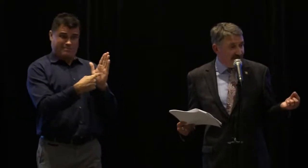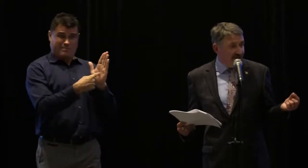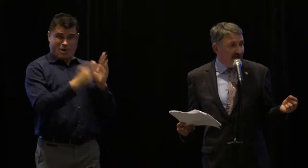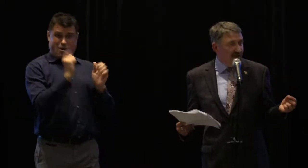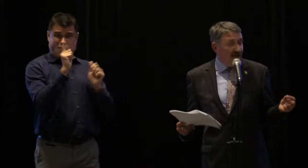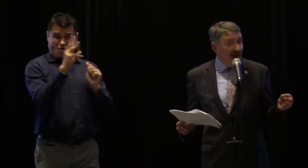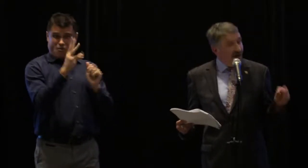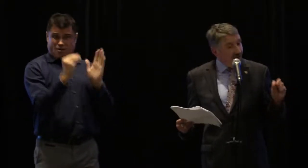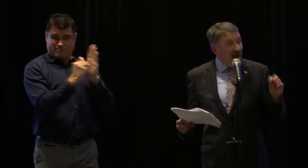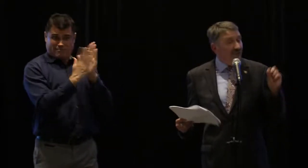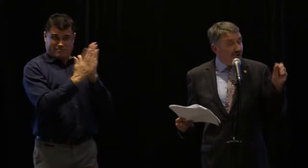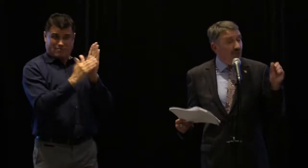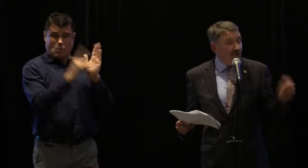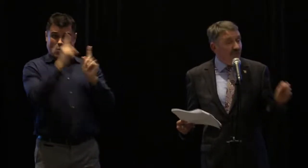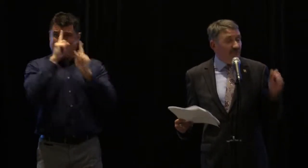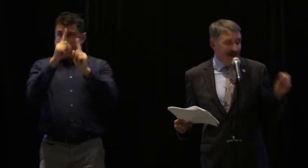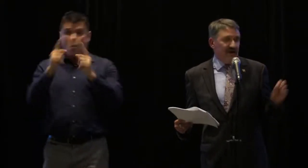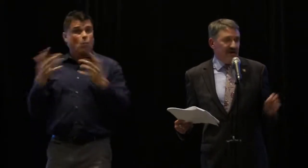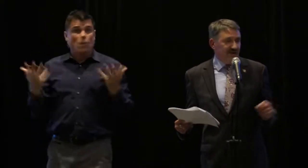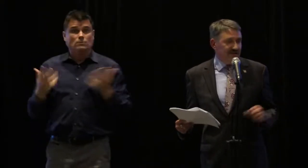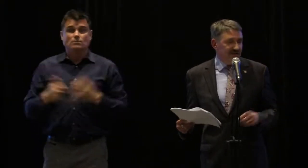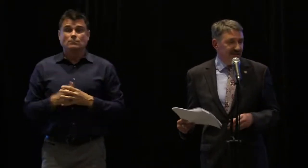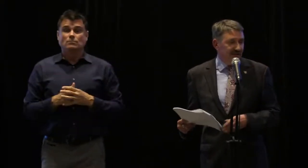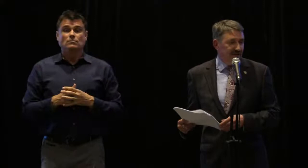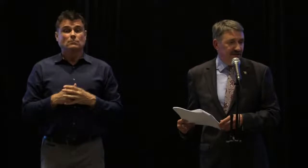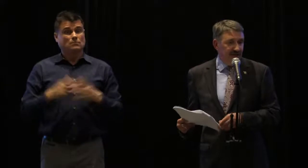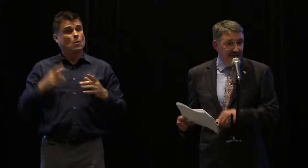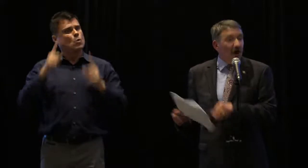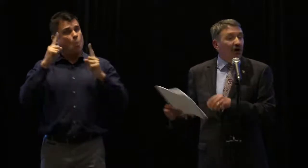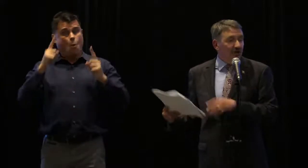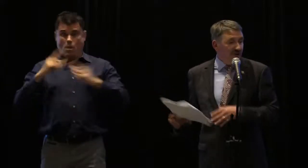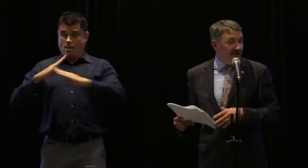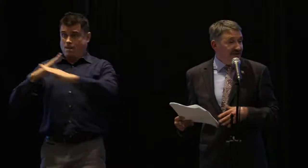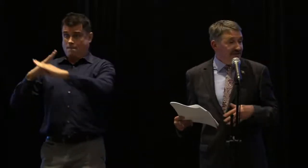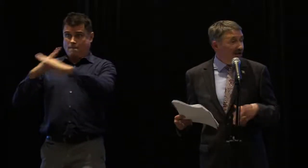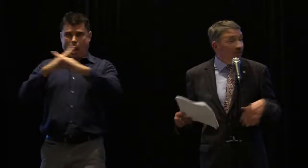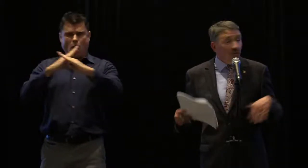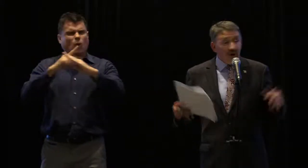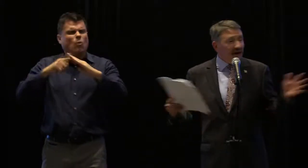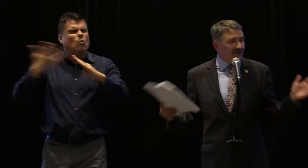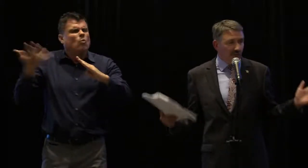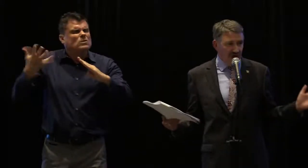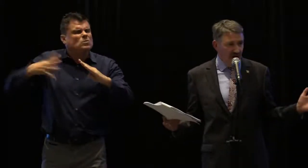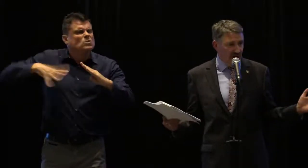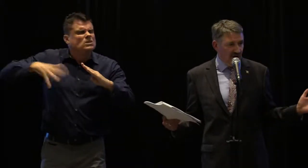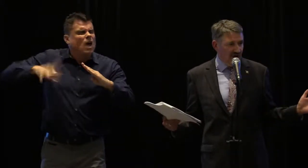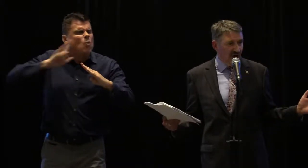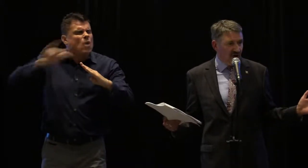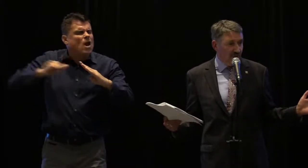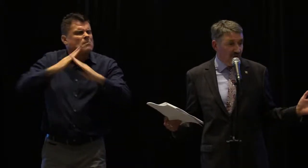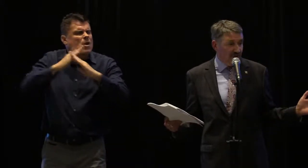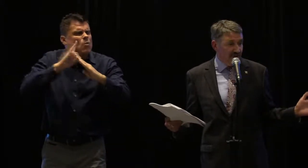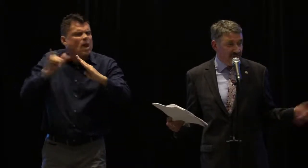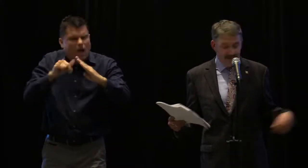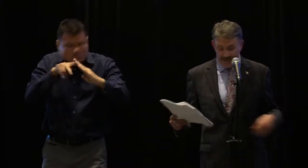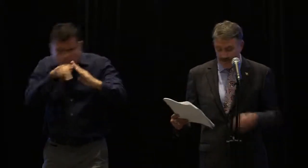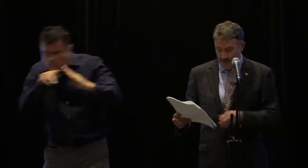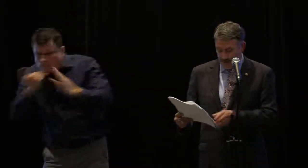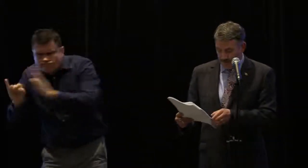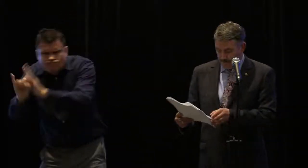prevent, and remove barriers in our communities, wherever we are in our